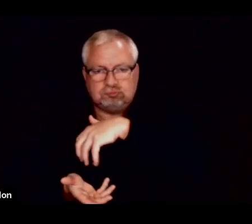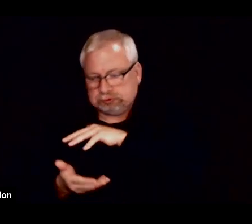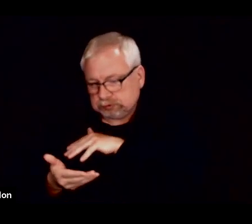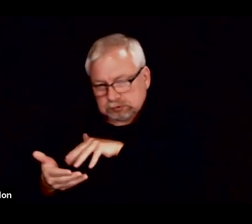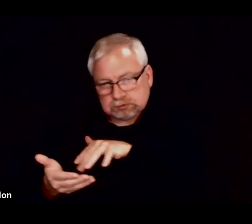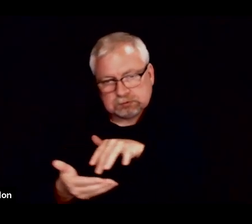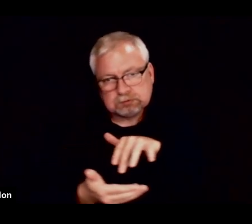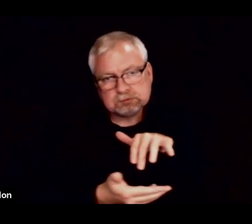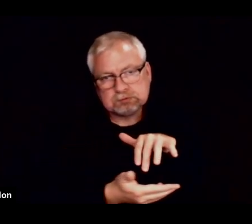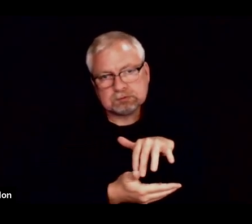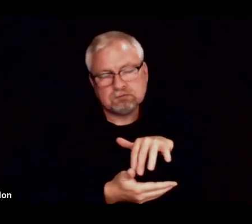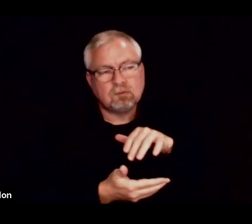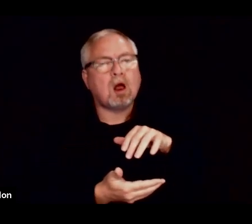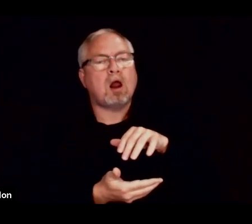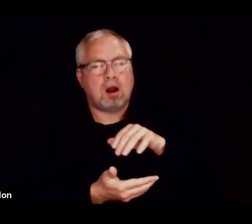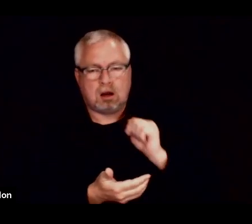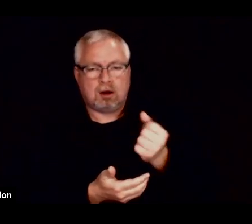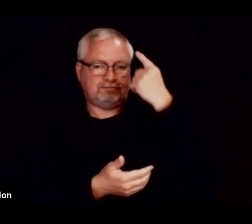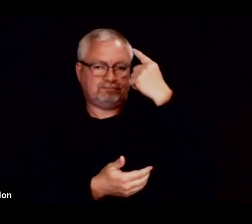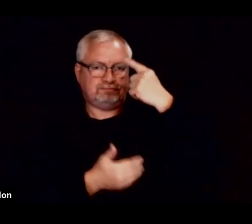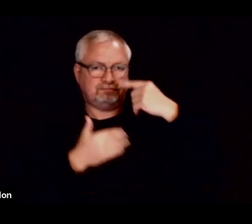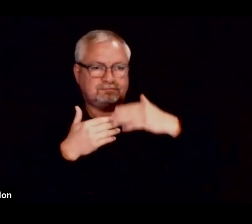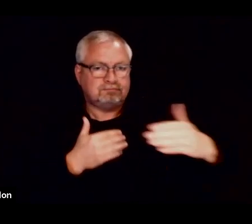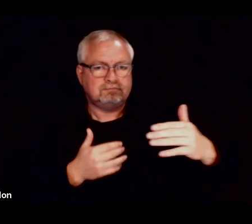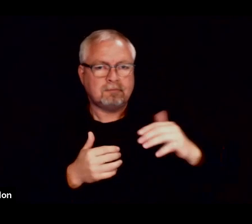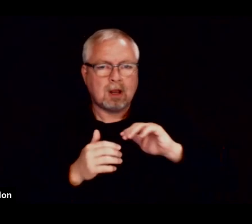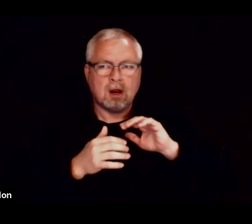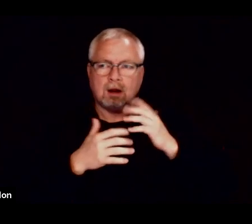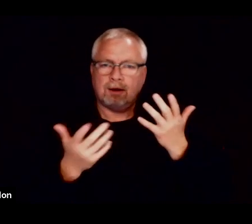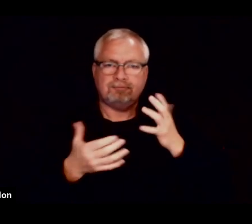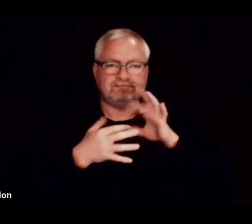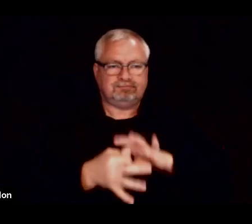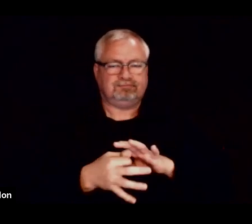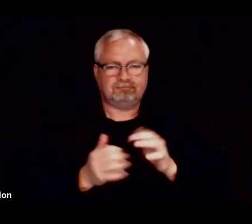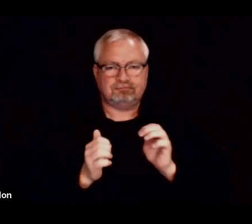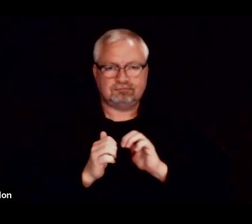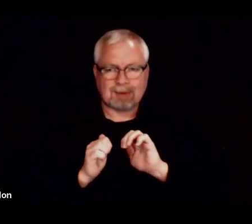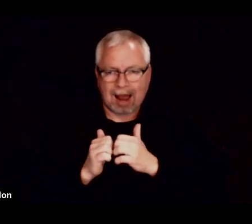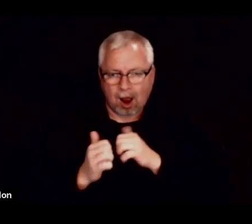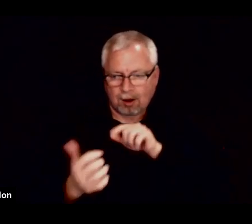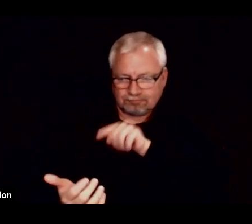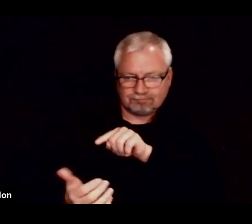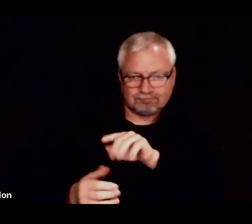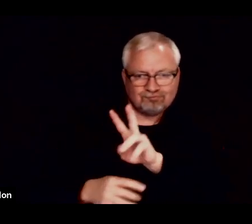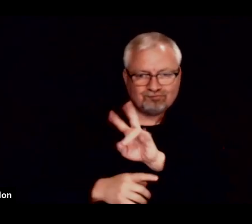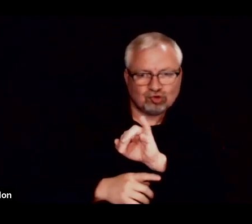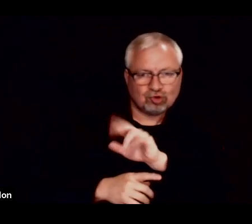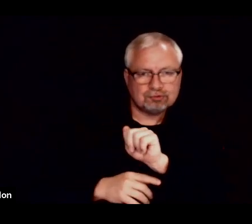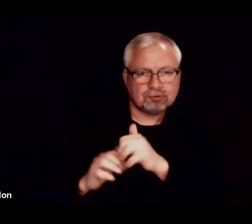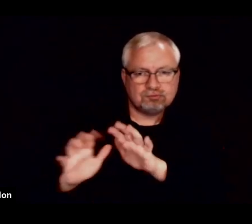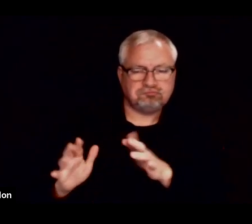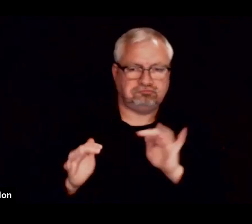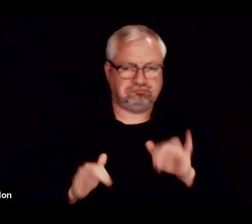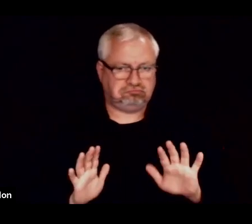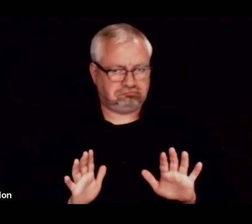So I'd be happy to address questions that you may have. And at this point, I'm going to turn it back to Mike